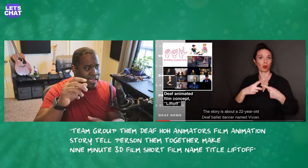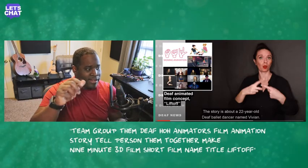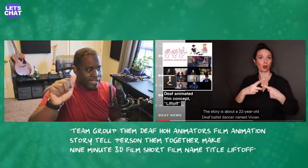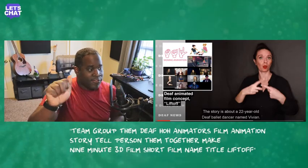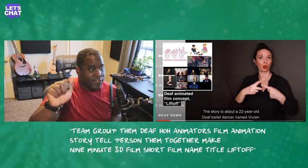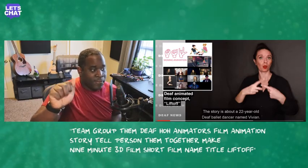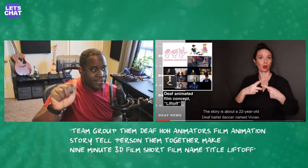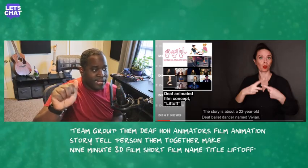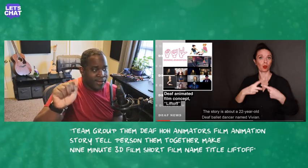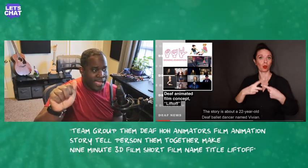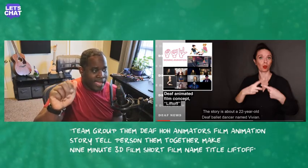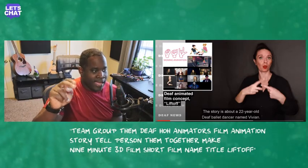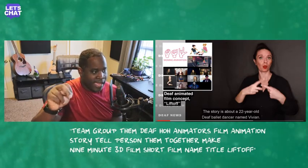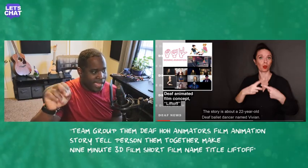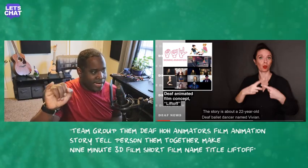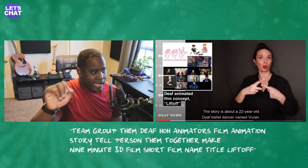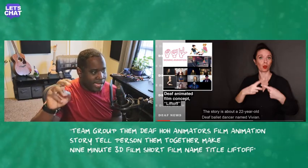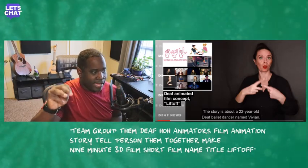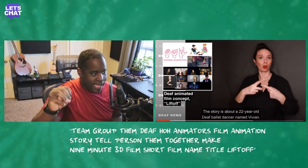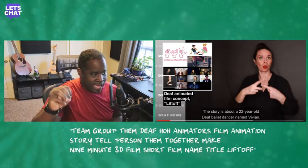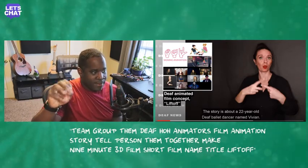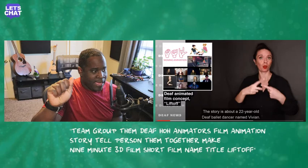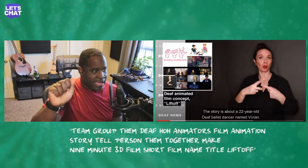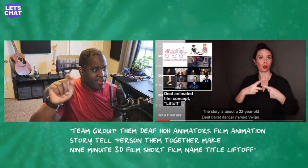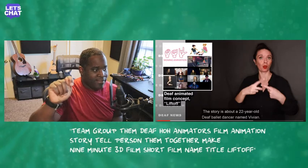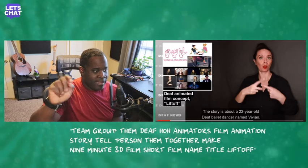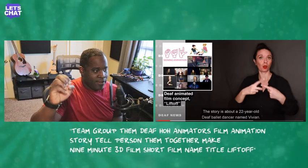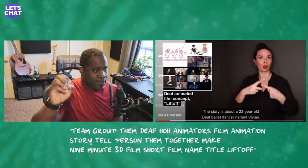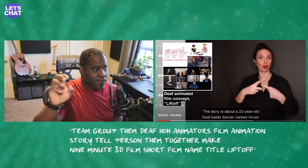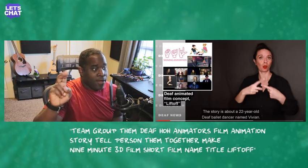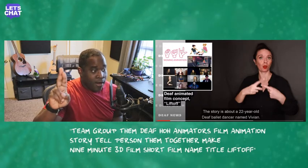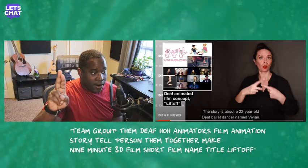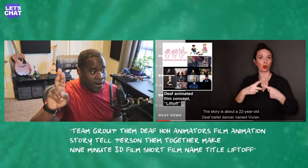She signed it, she spelled it out,